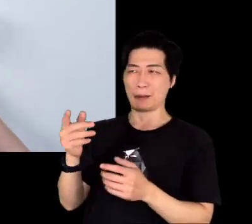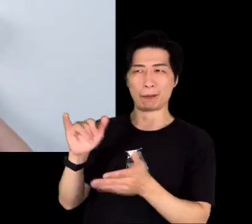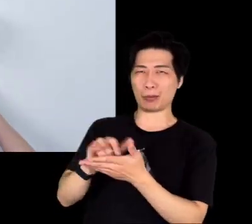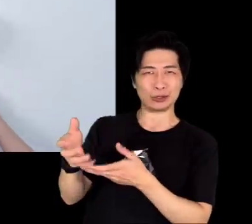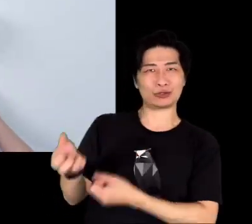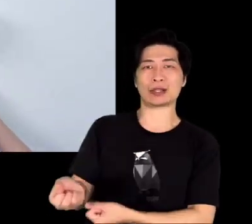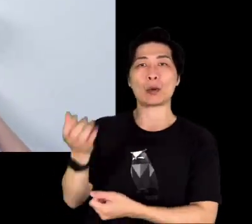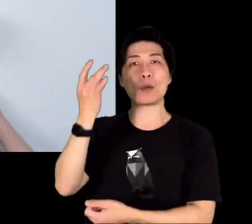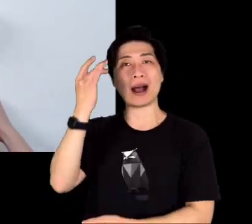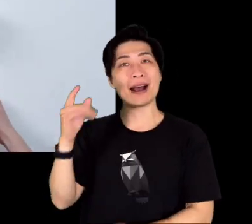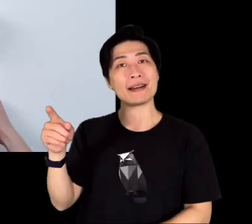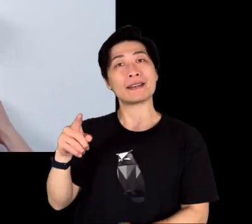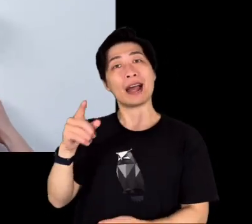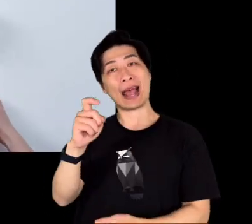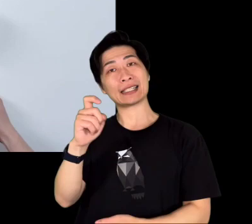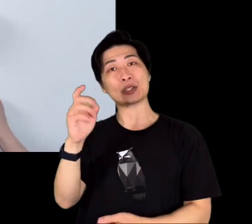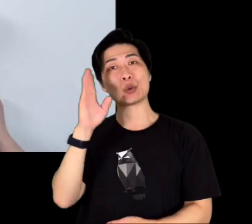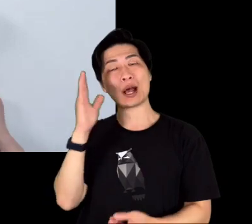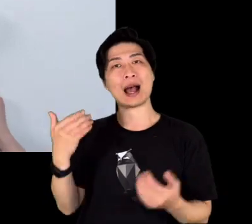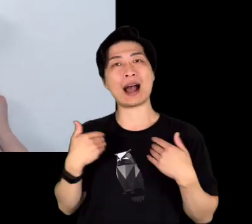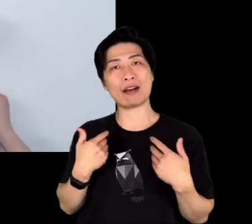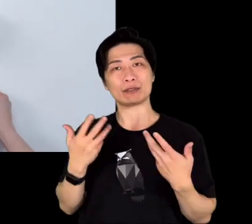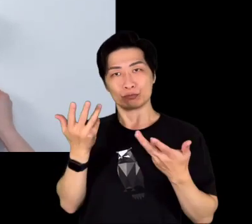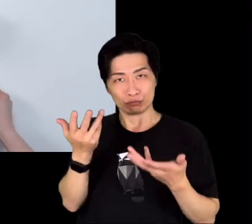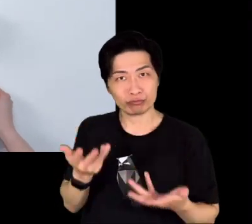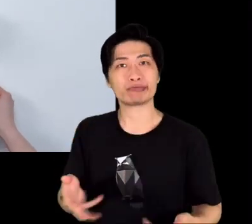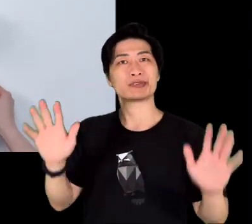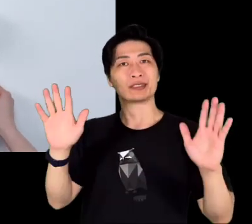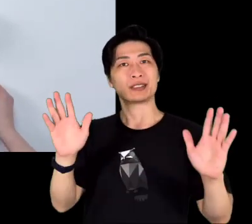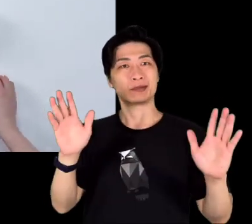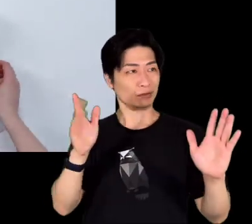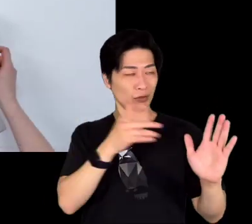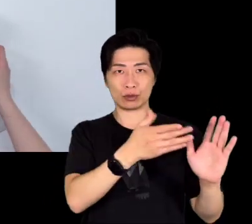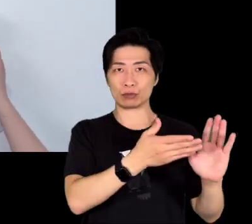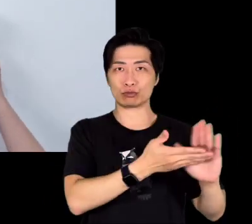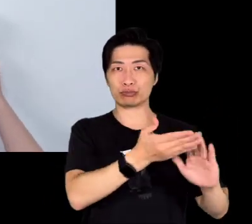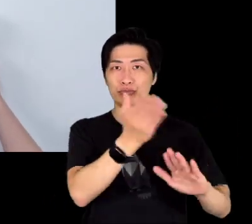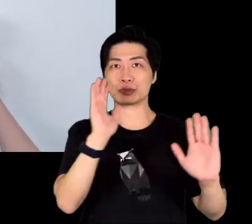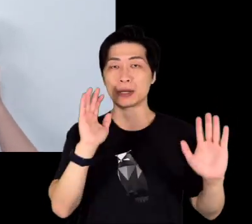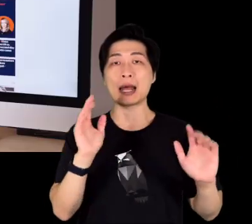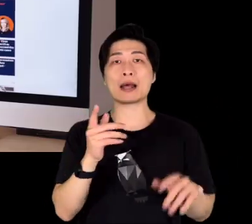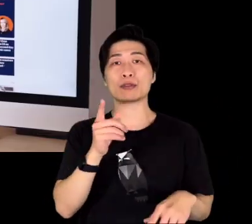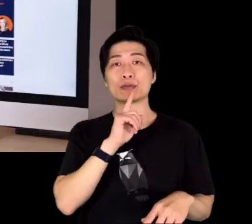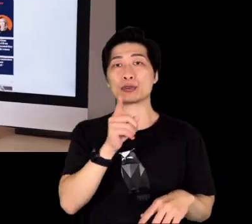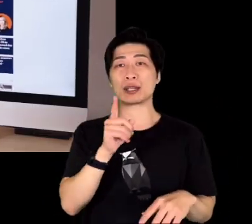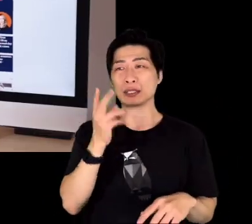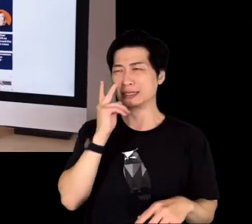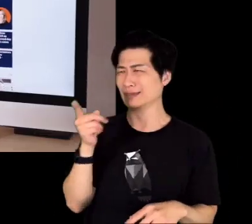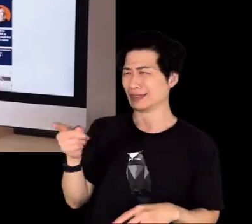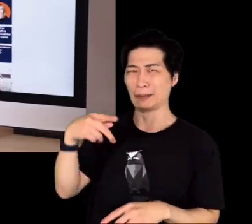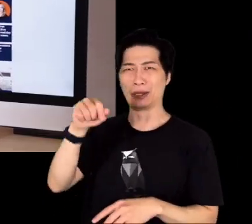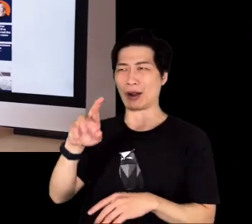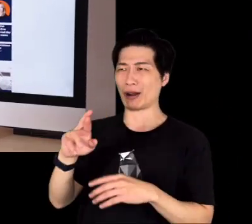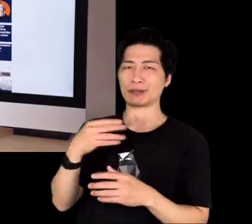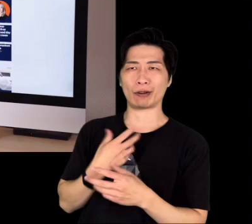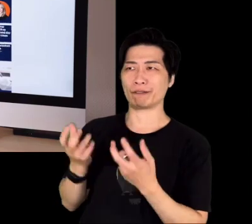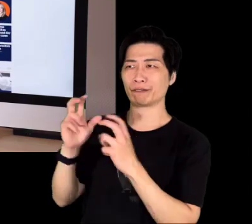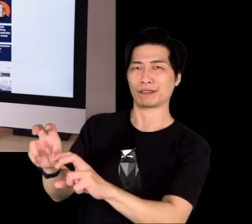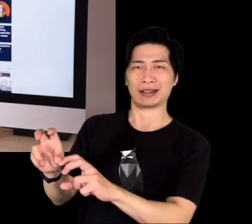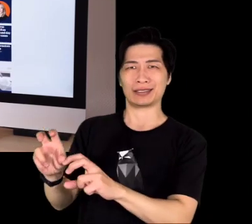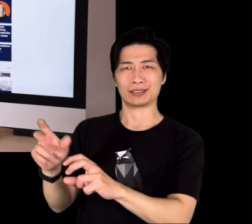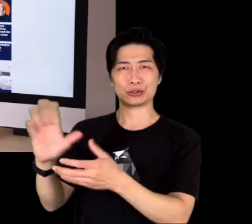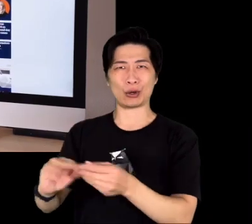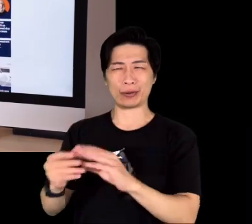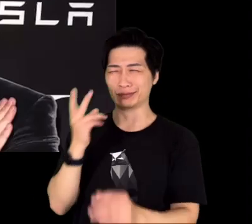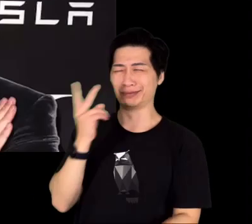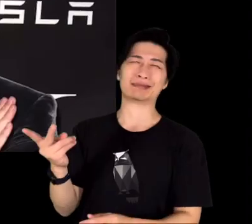and impossible to trust, mainly due to the fact that X will house what's already going on, instead of what will obviously be a